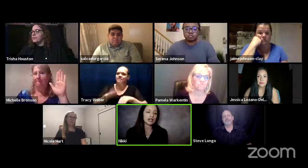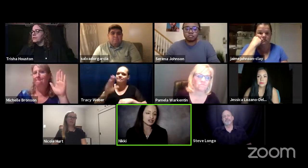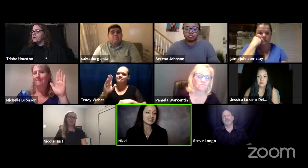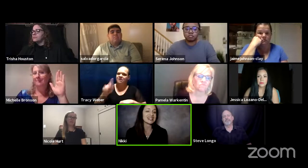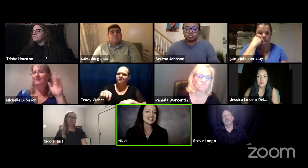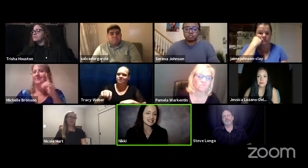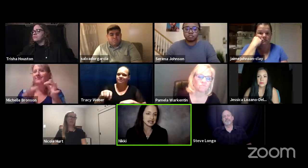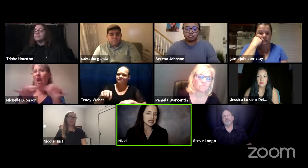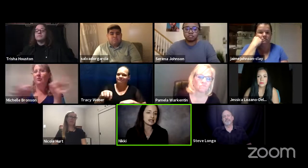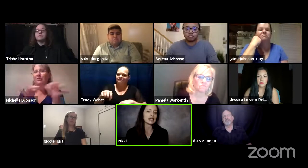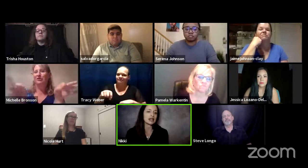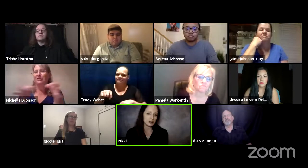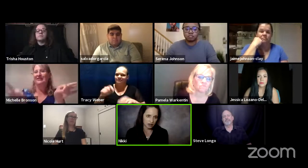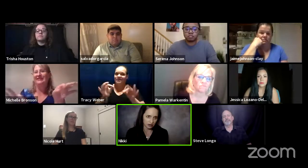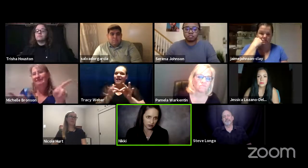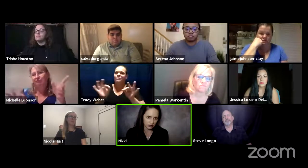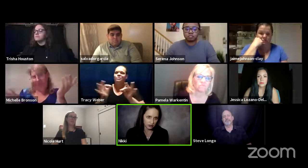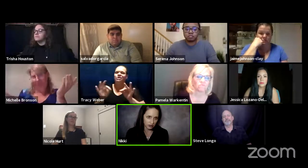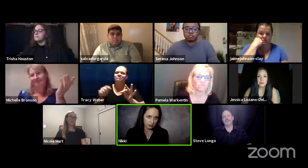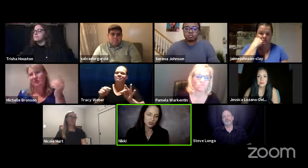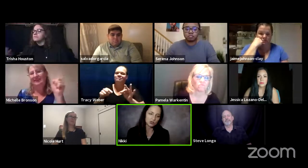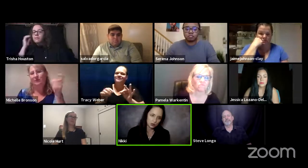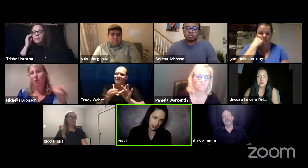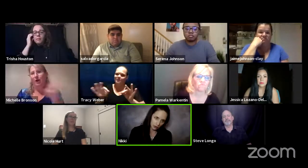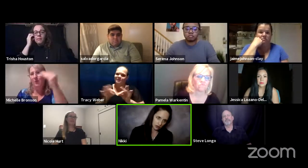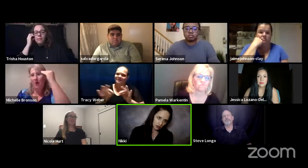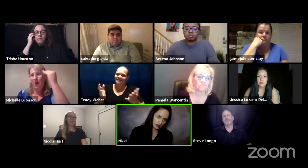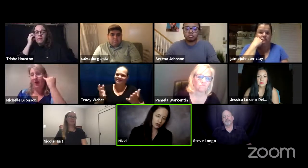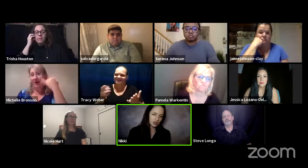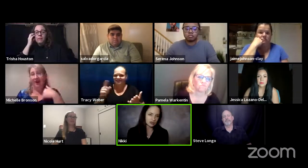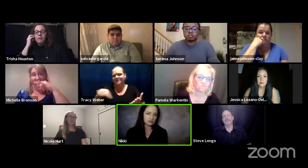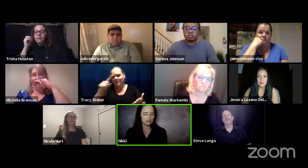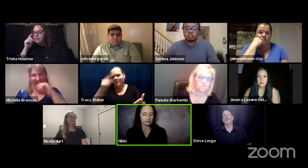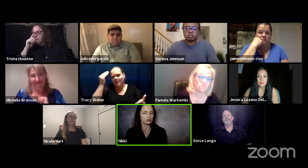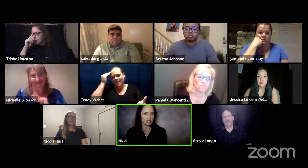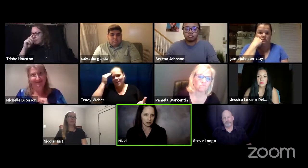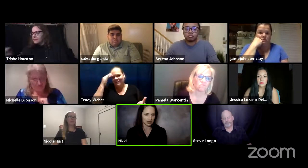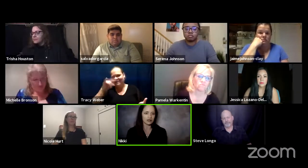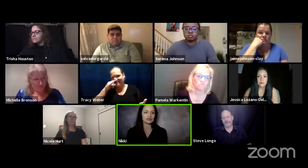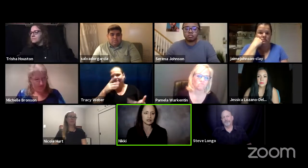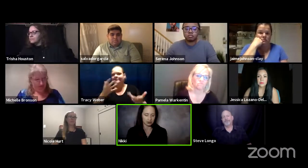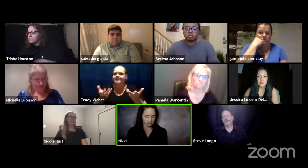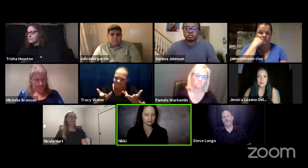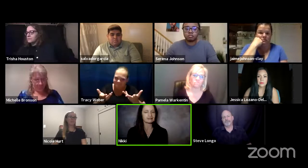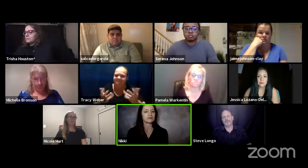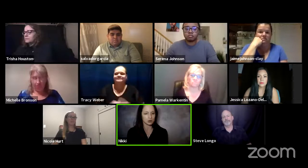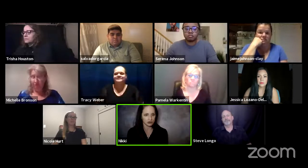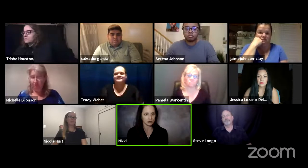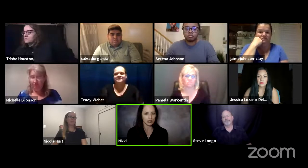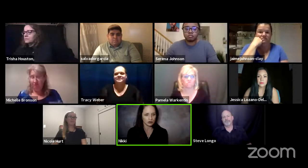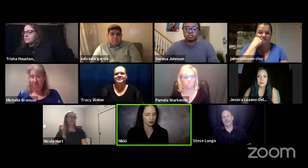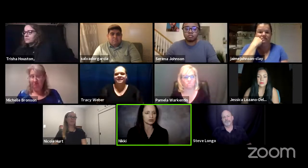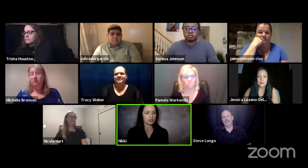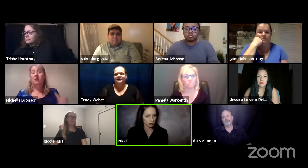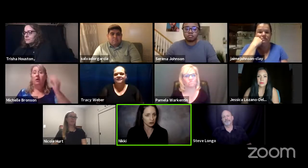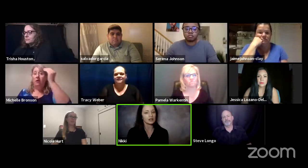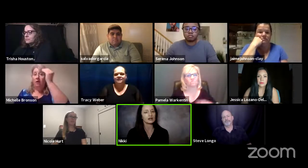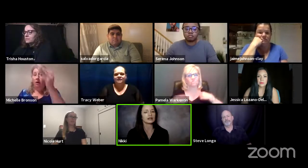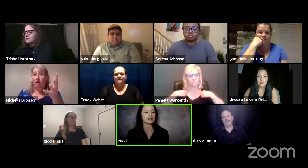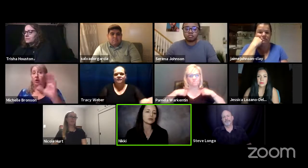ages 18 and above, due to language. So just put it out there so that those of you who have children know that it will be